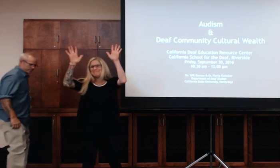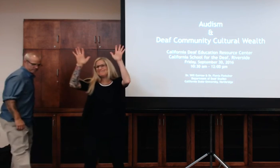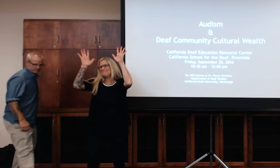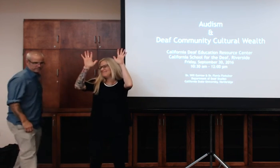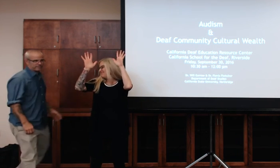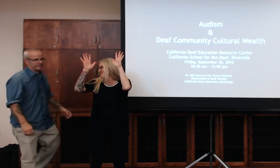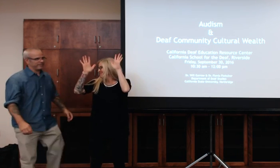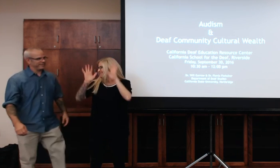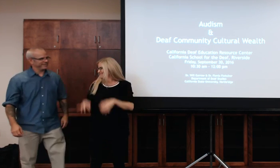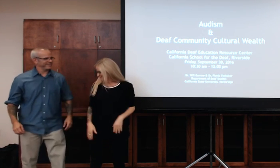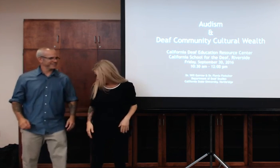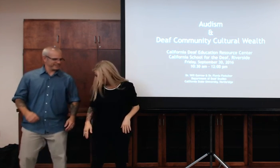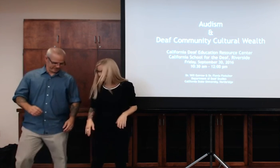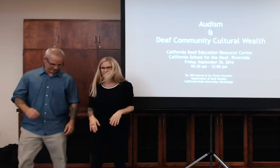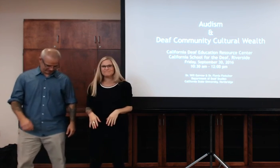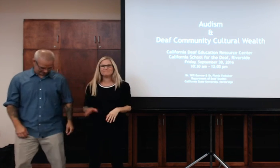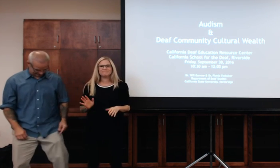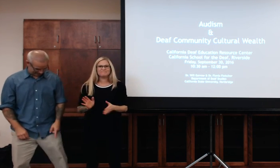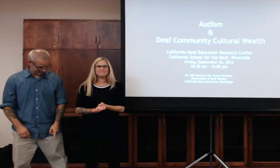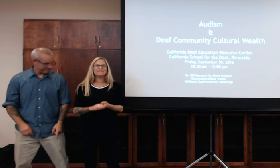Hello, hello, good morning.